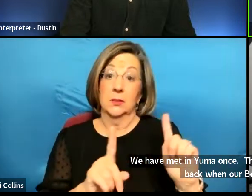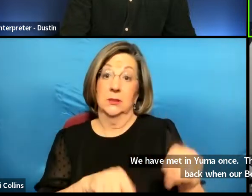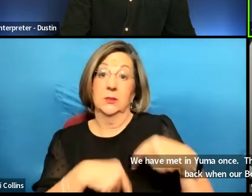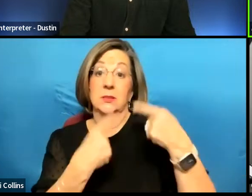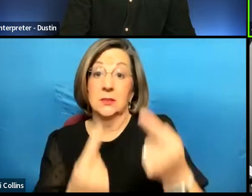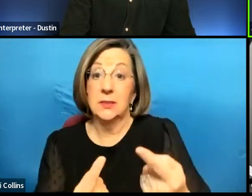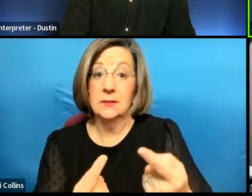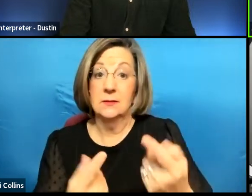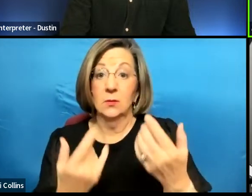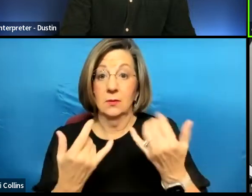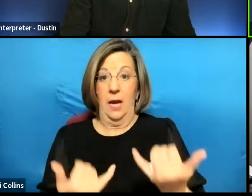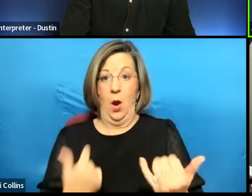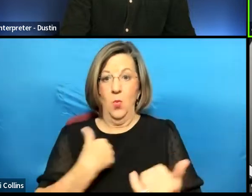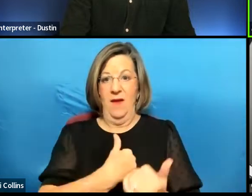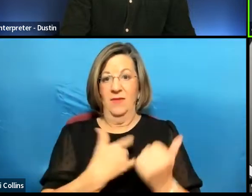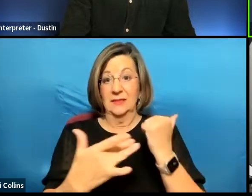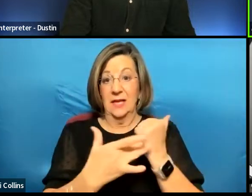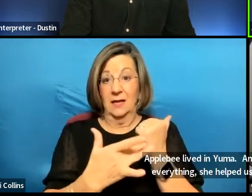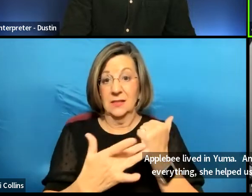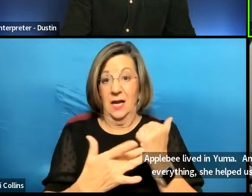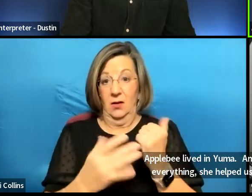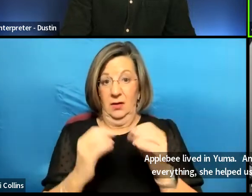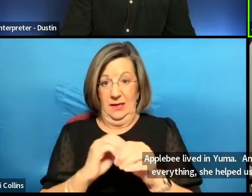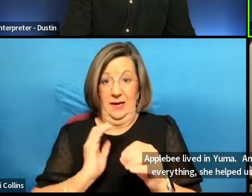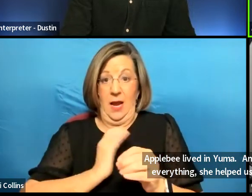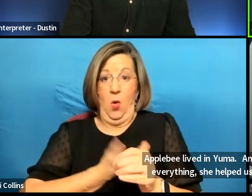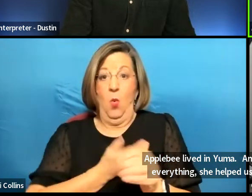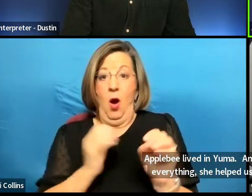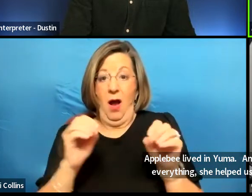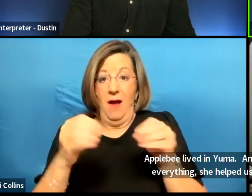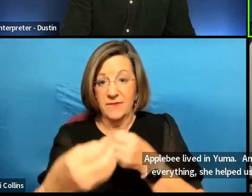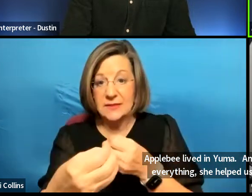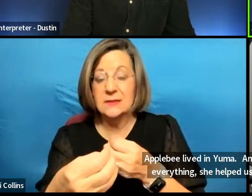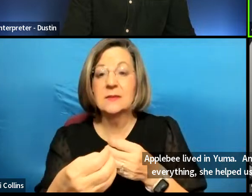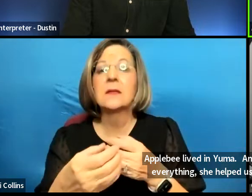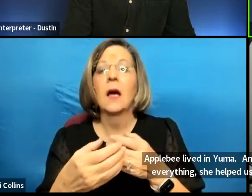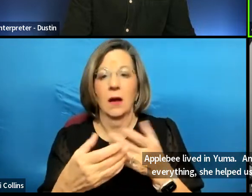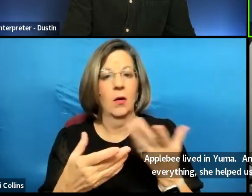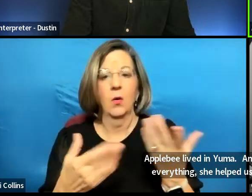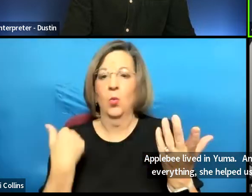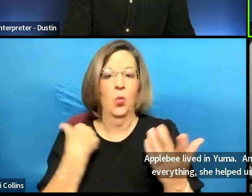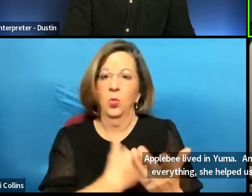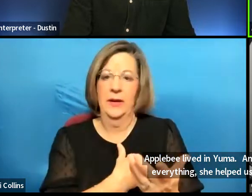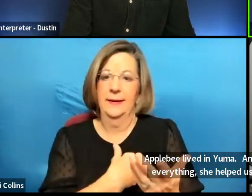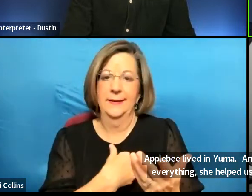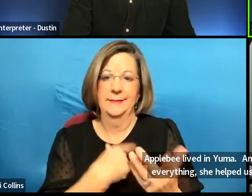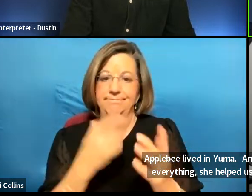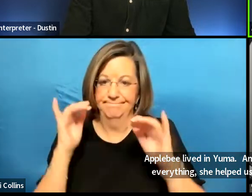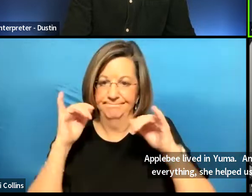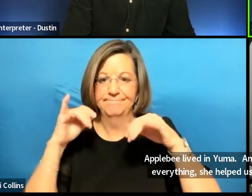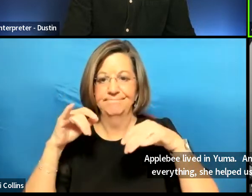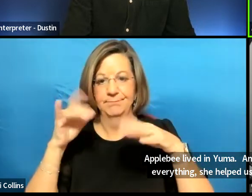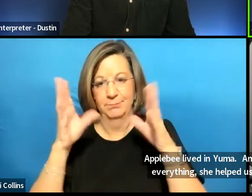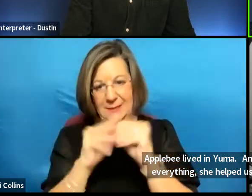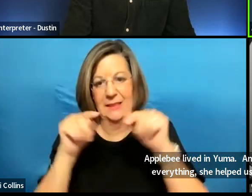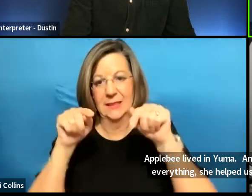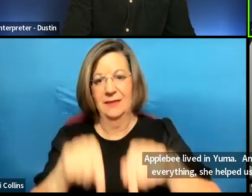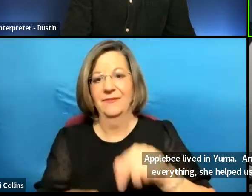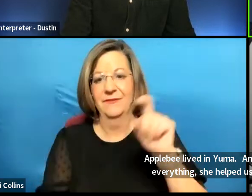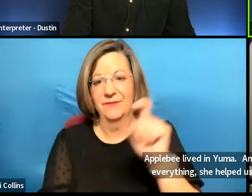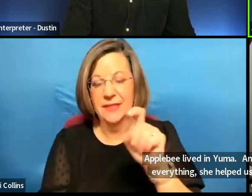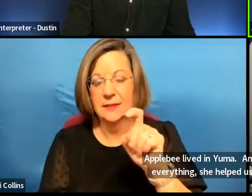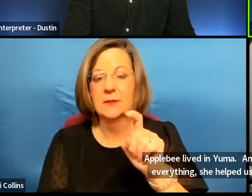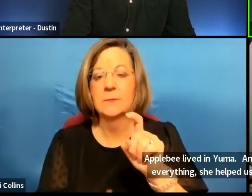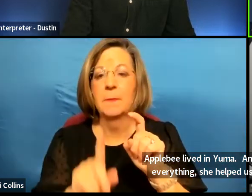ago. Since that time, however, now that we have the technology in our office, we